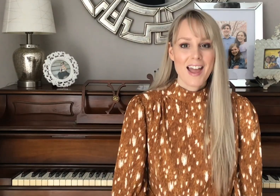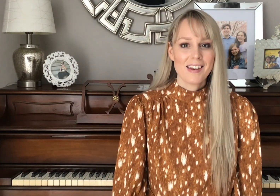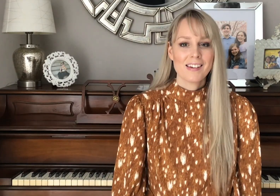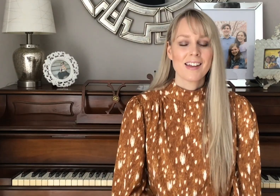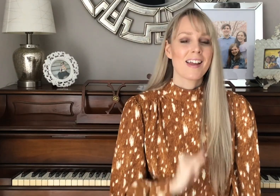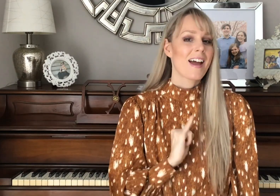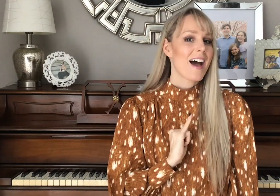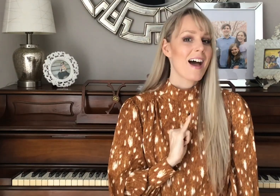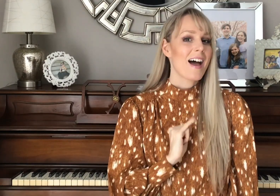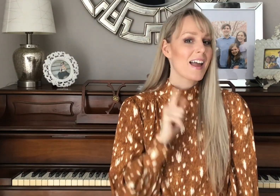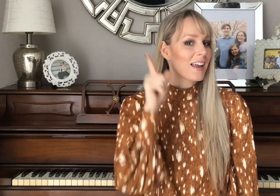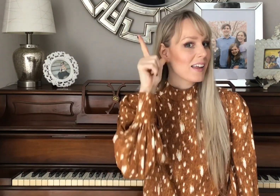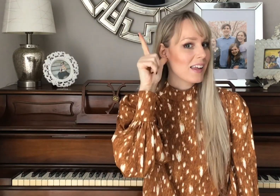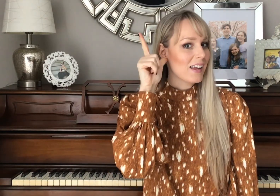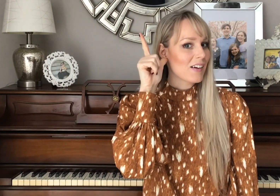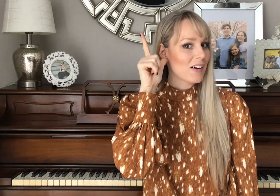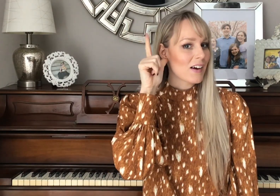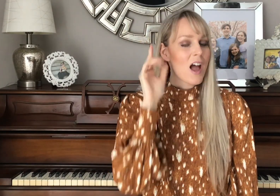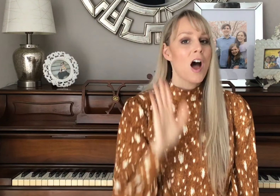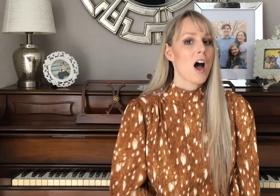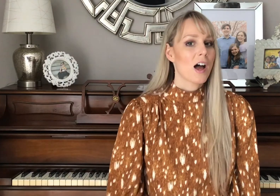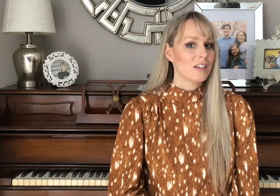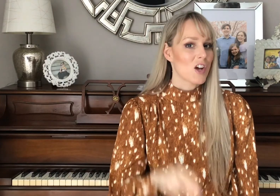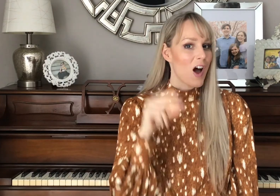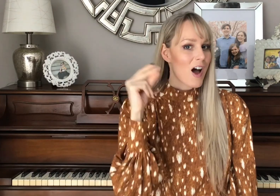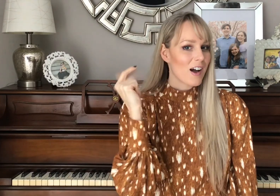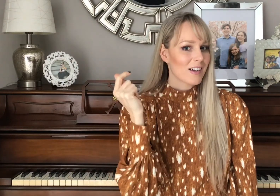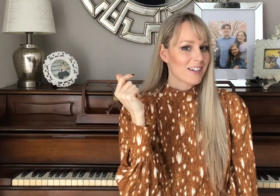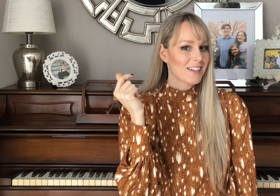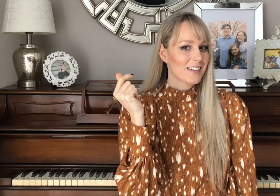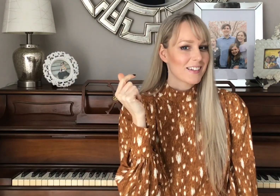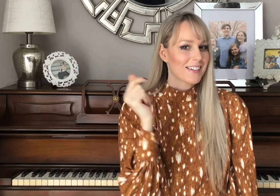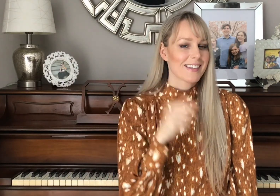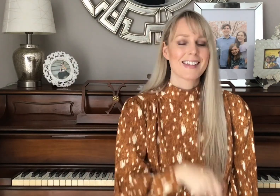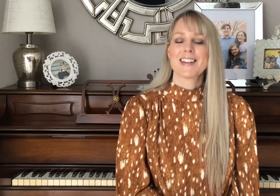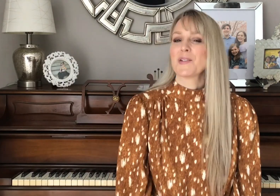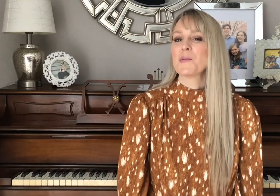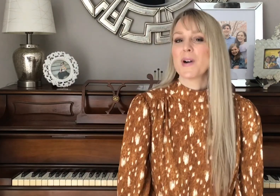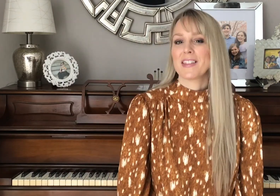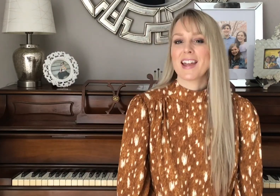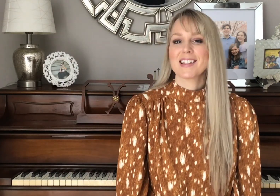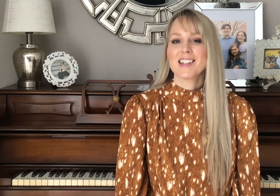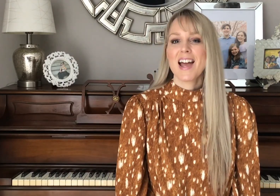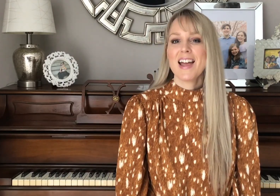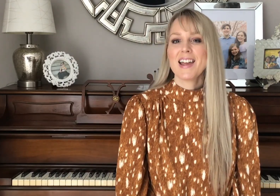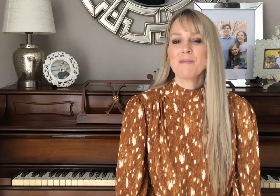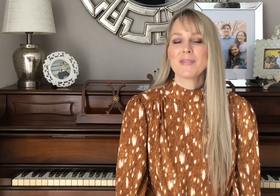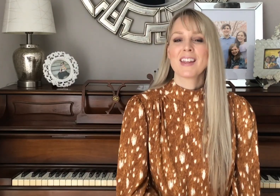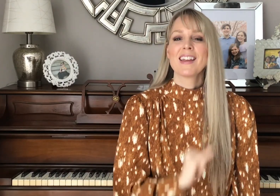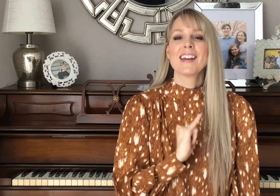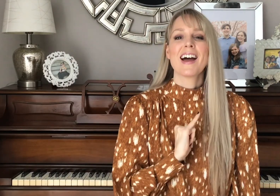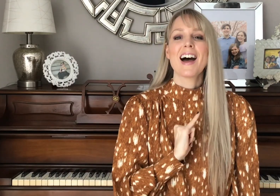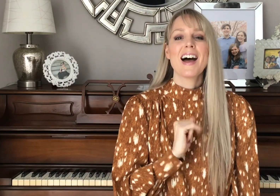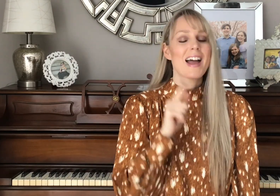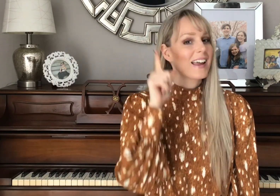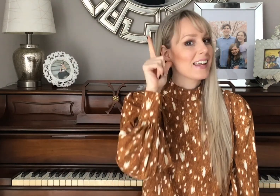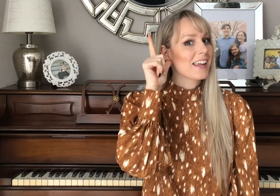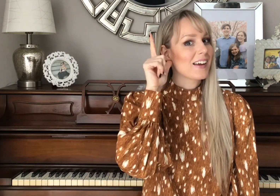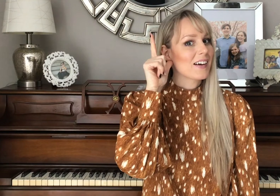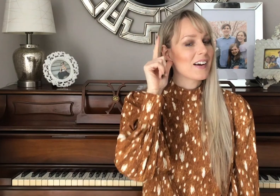Again, I hear a dog. One last time. I hear